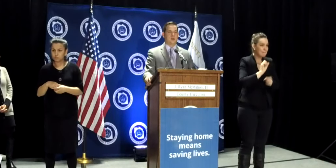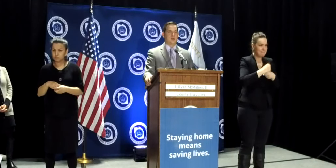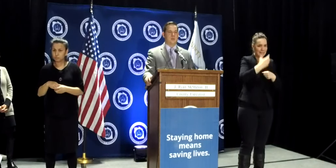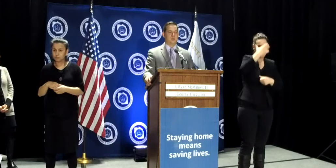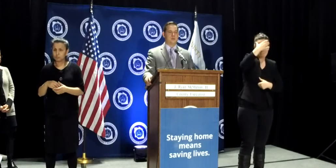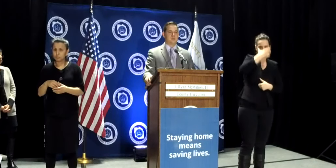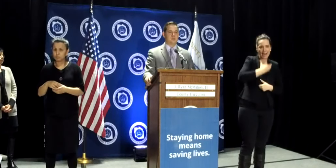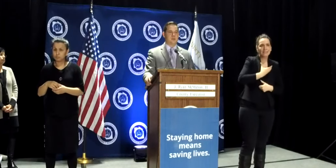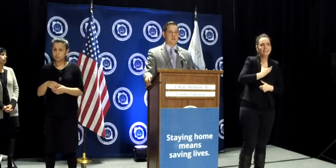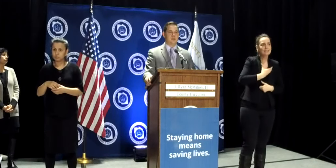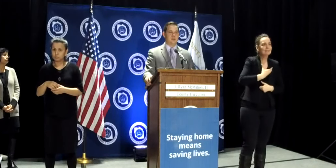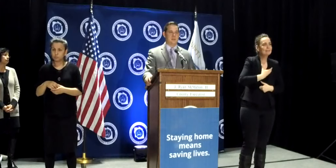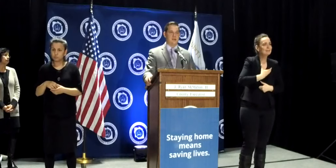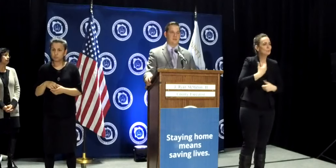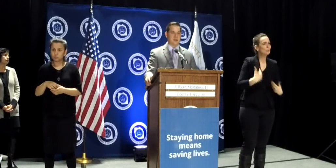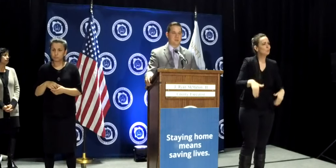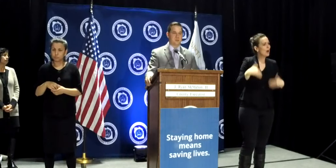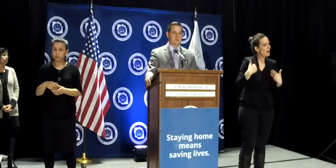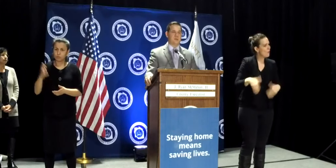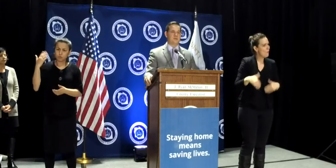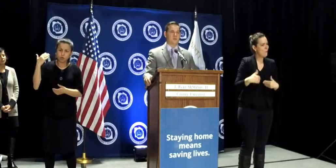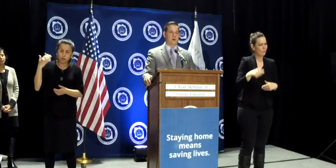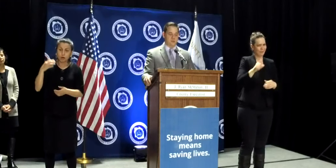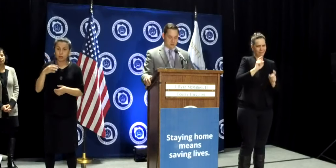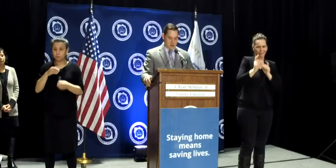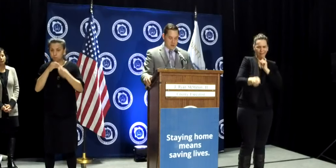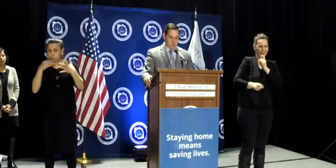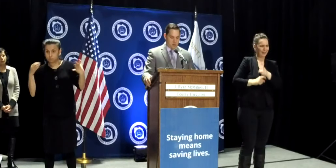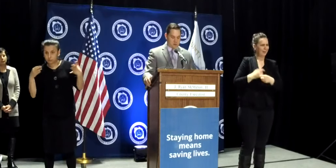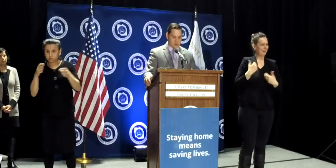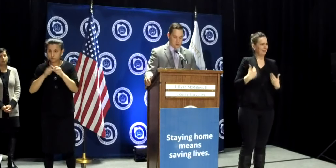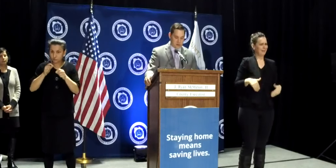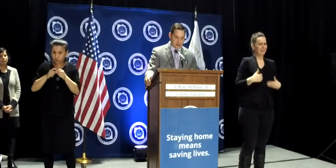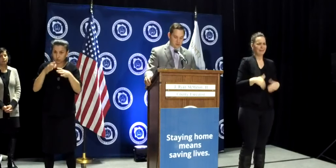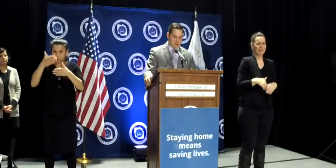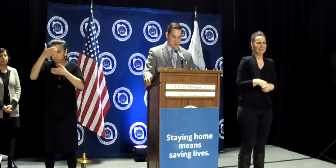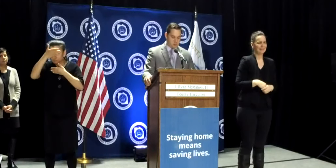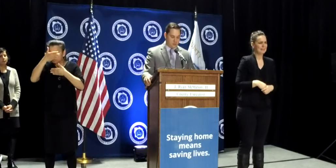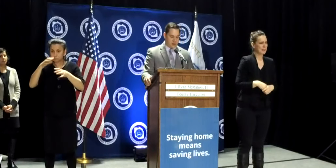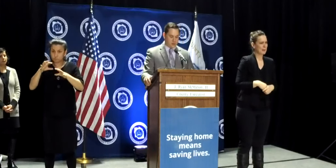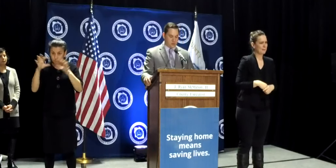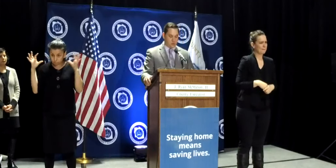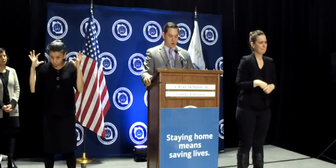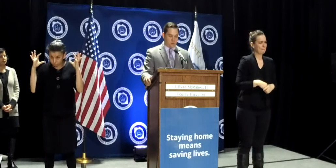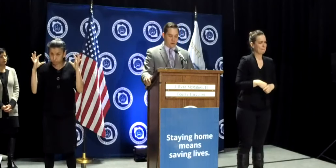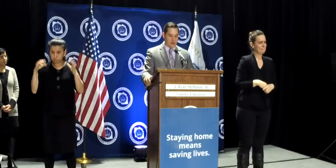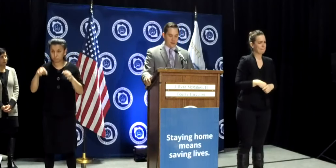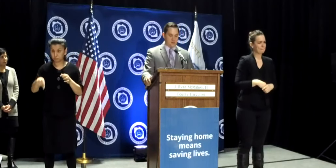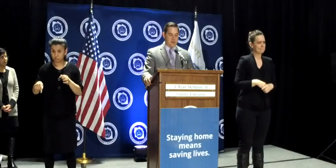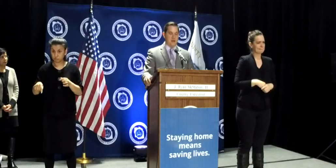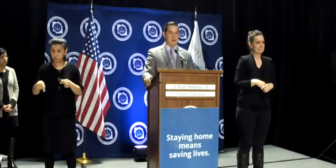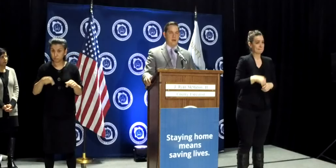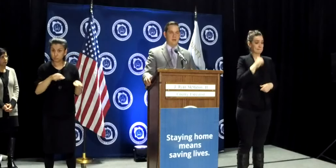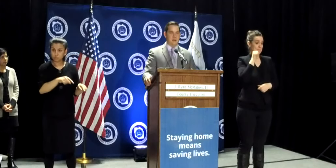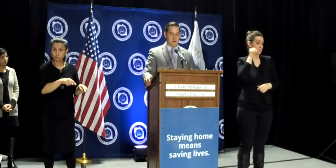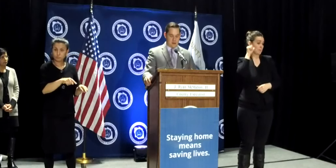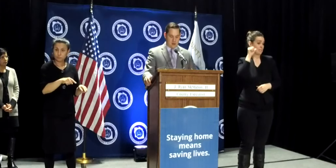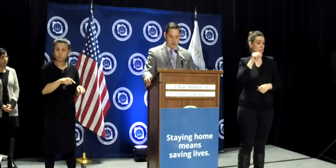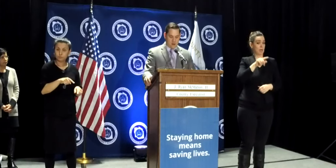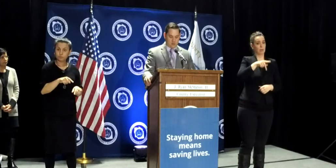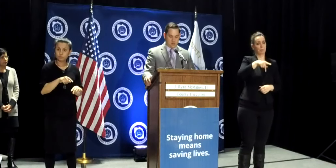with producing PPE and manufacturing PPE for us. But certainly yesterday, the Prevail New York by